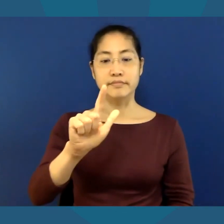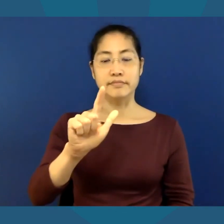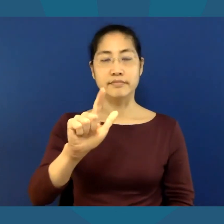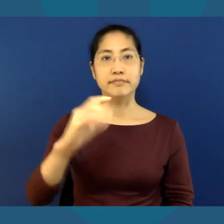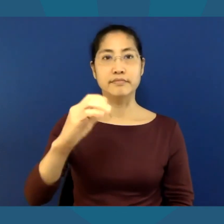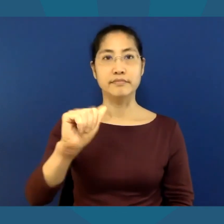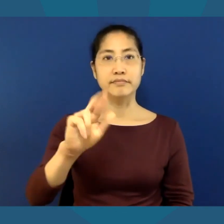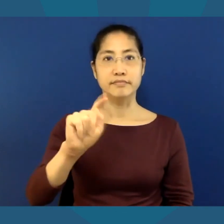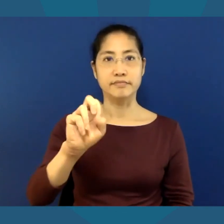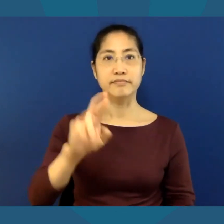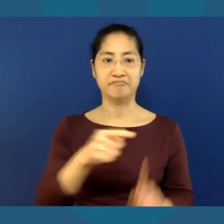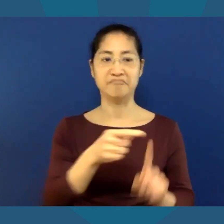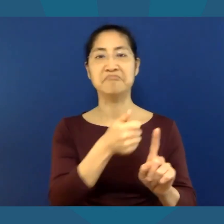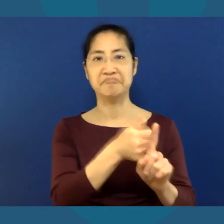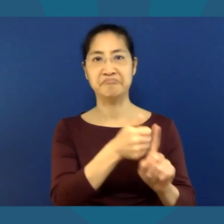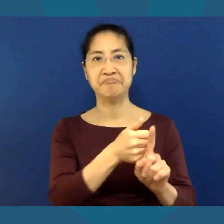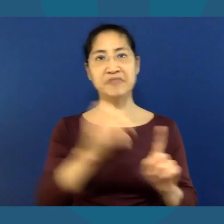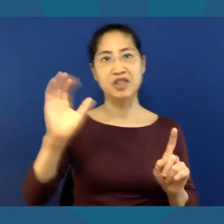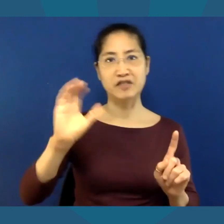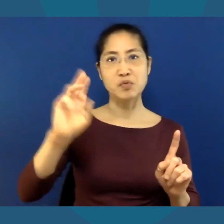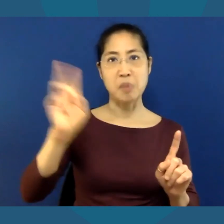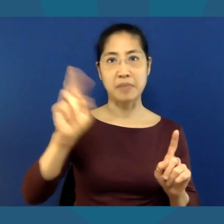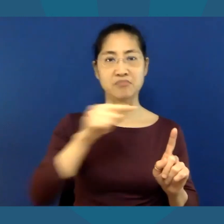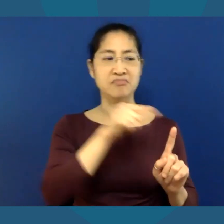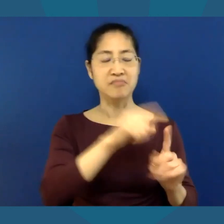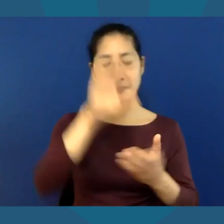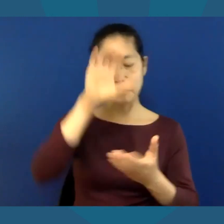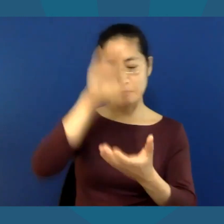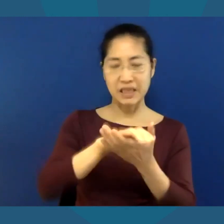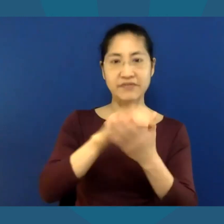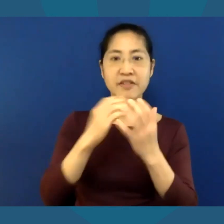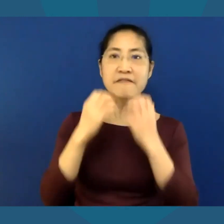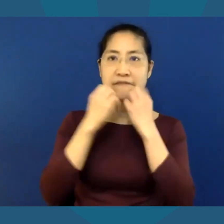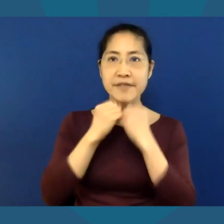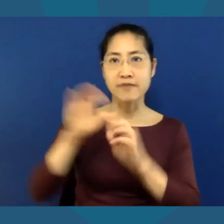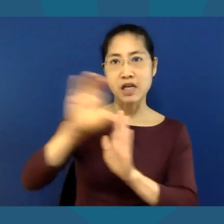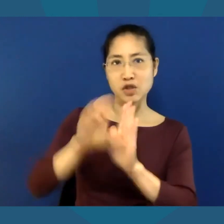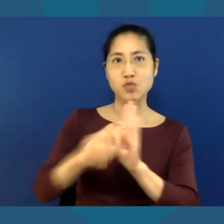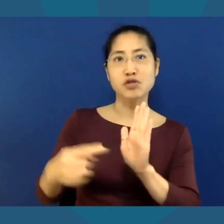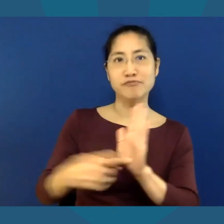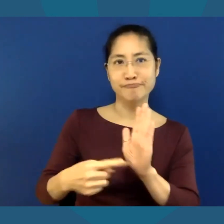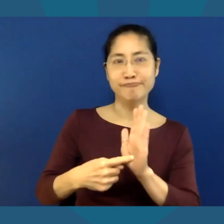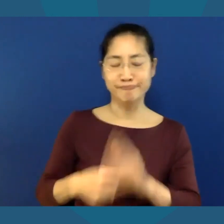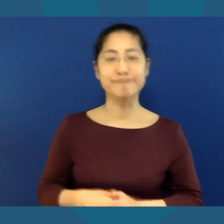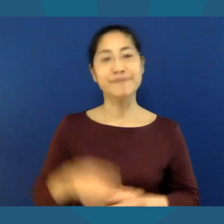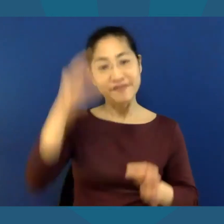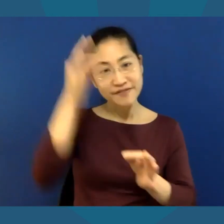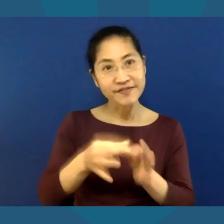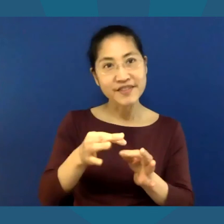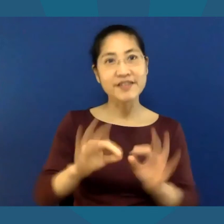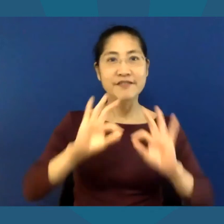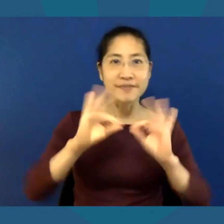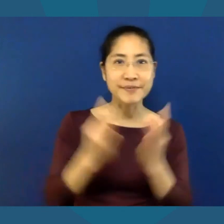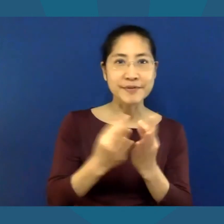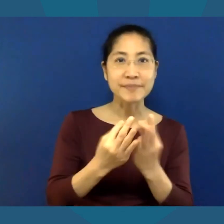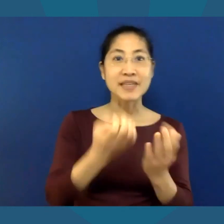Neil Carter is a conservative Republican who believes in the values of the Constitution.